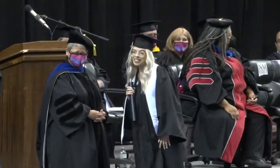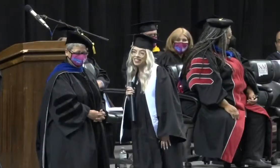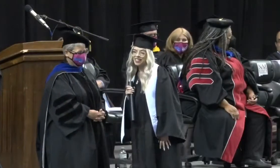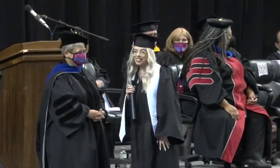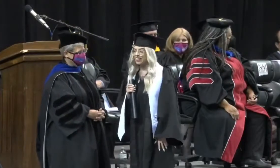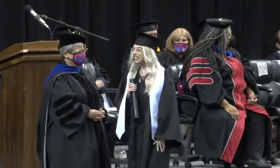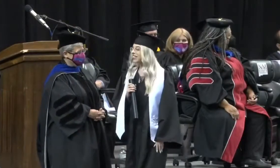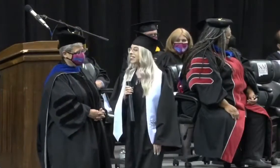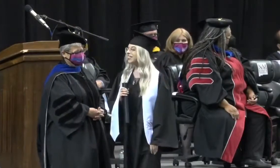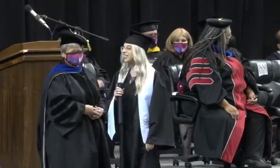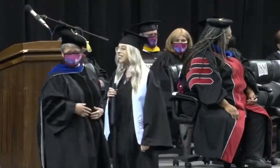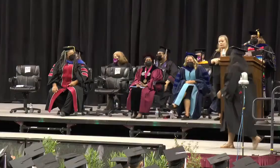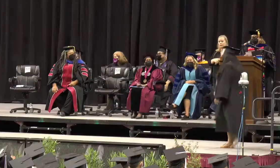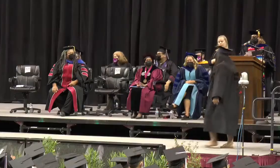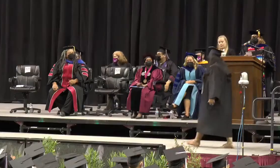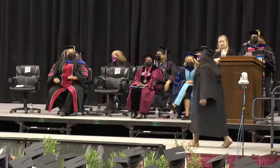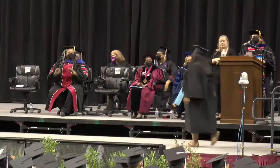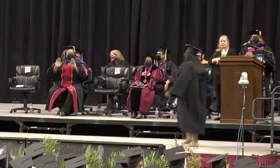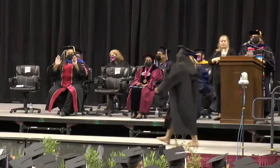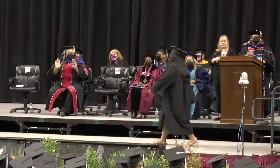Brianna Marie Delgado.